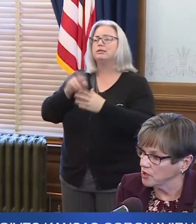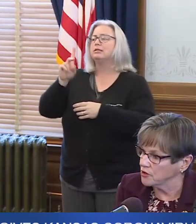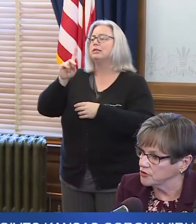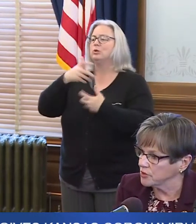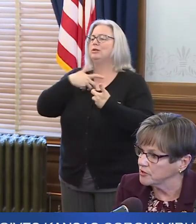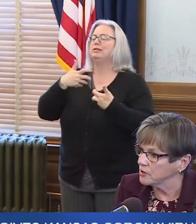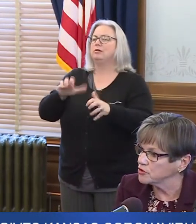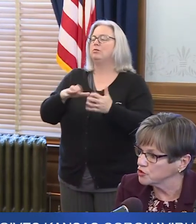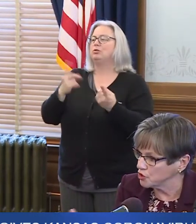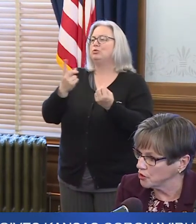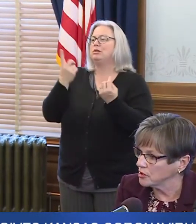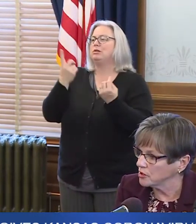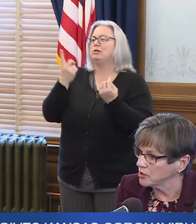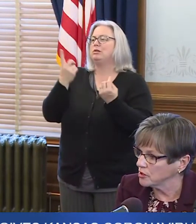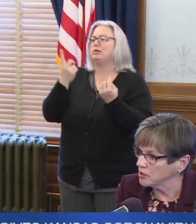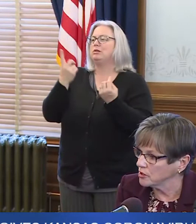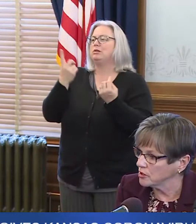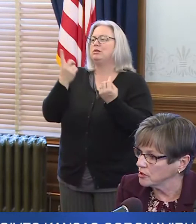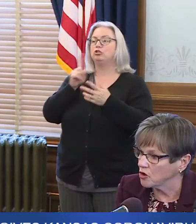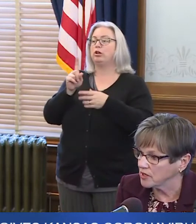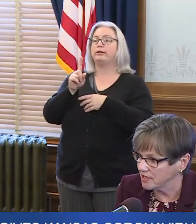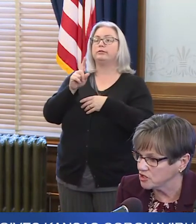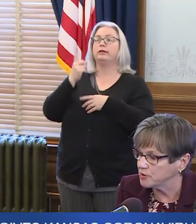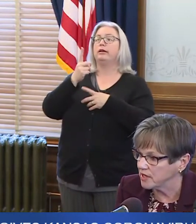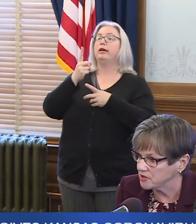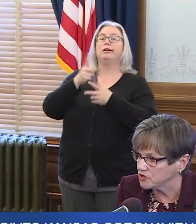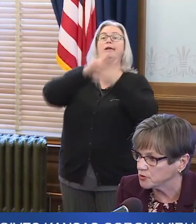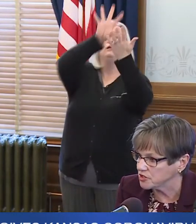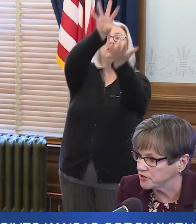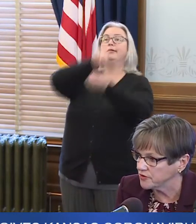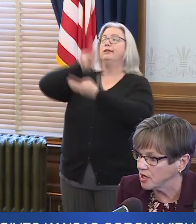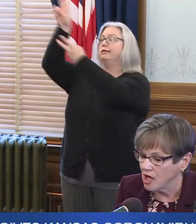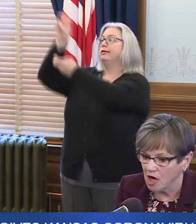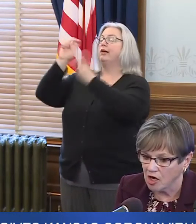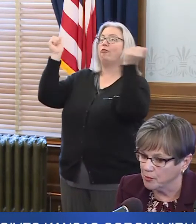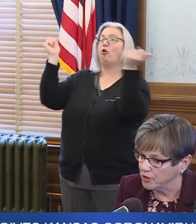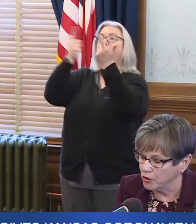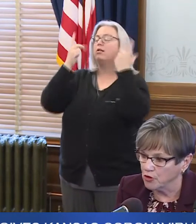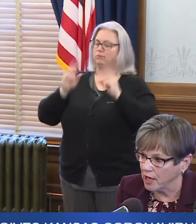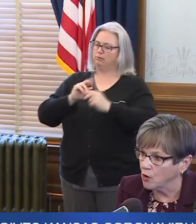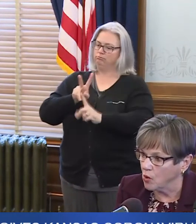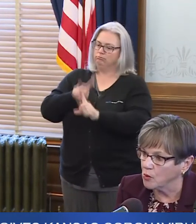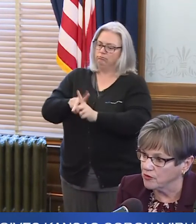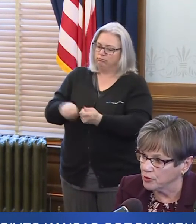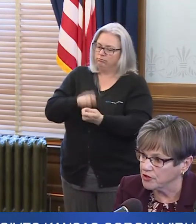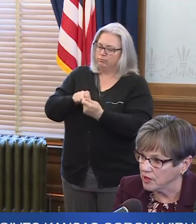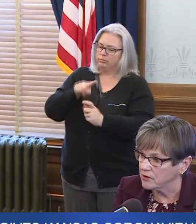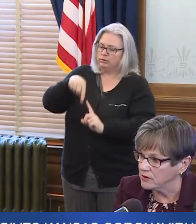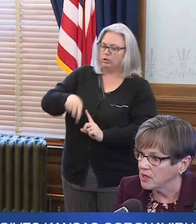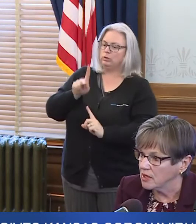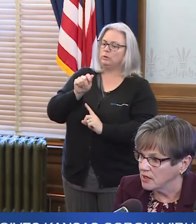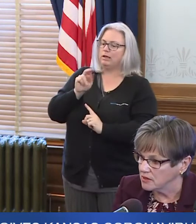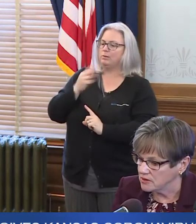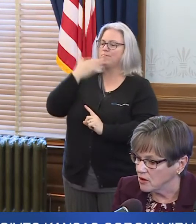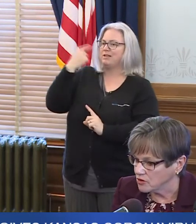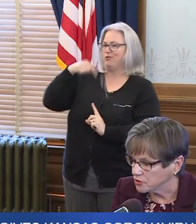didn't want to do something that was generic and a one-size-fits-all. It has to be Kansas-specific, but no doubt what we have put